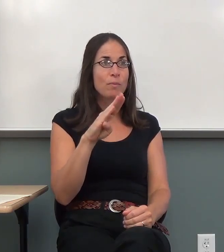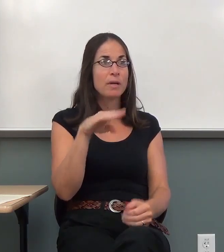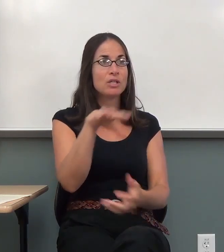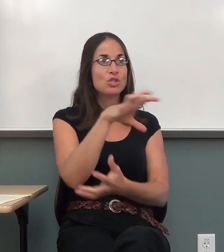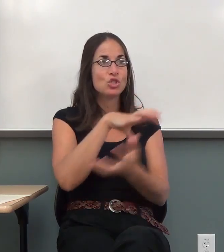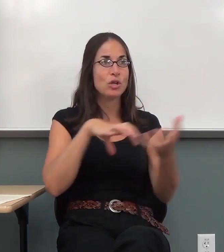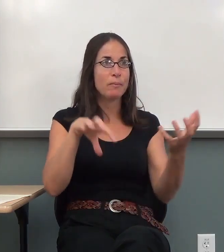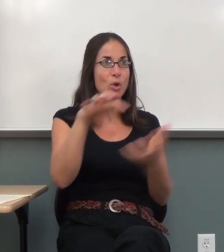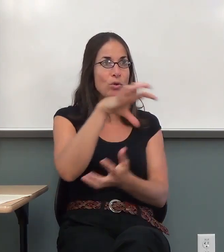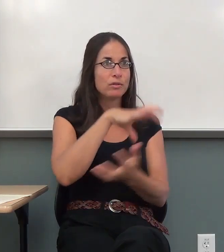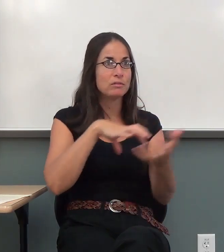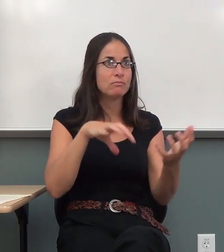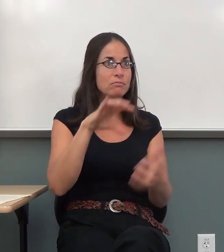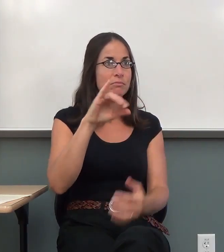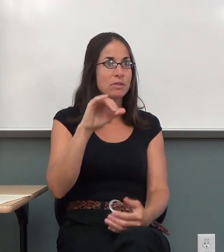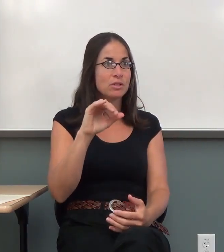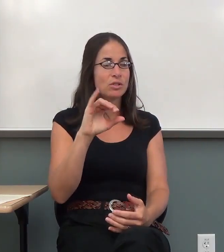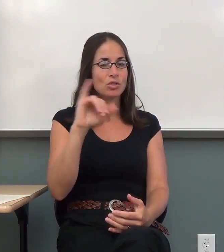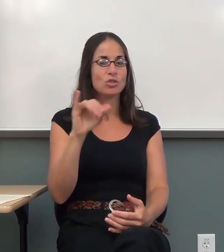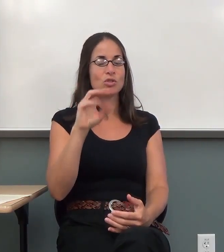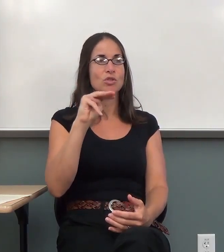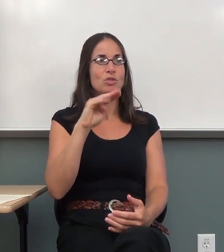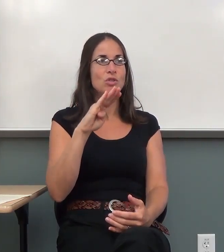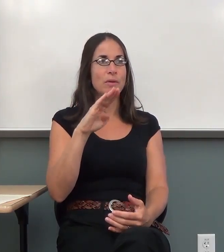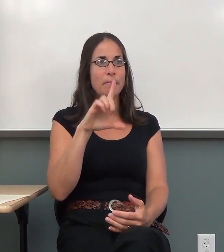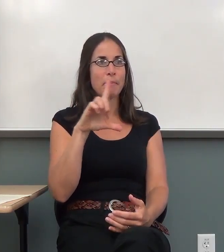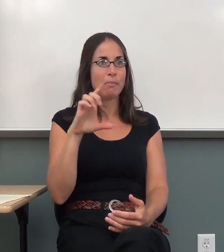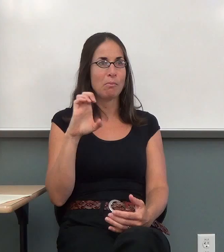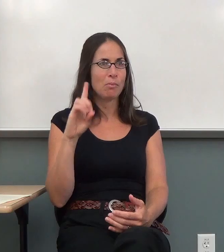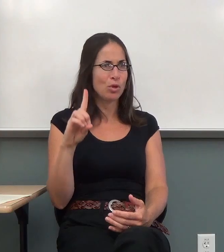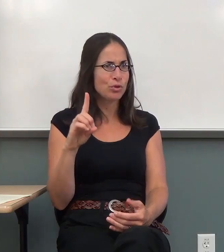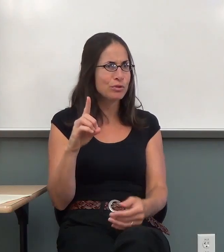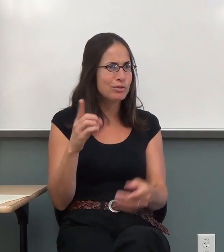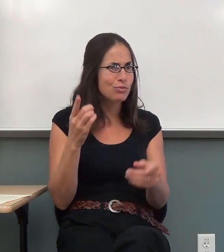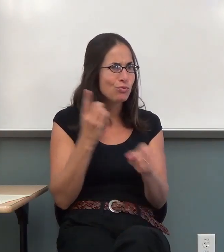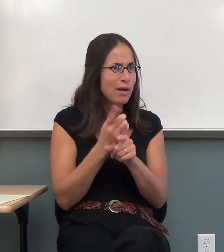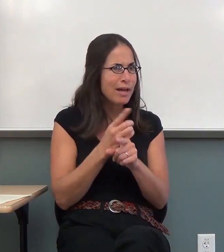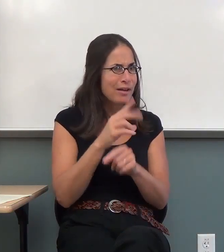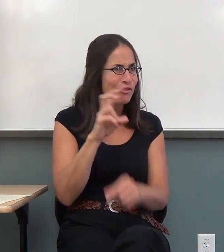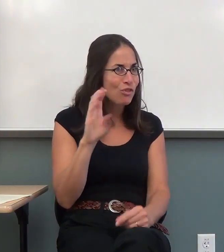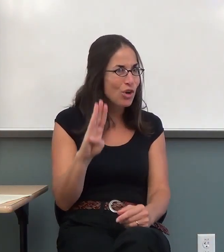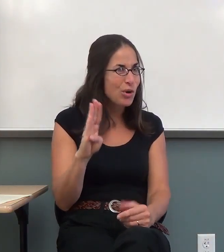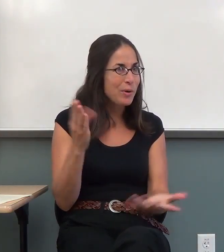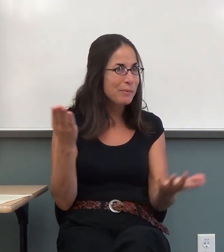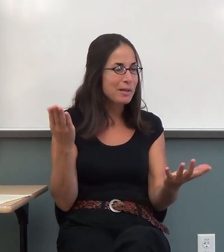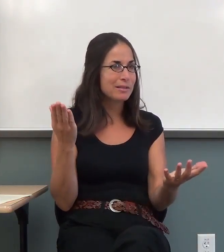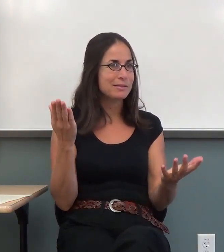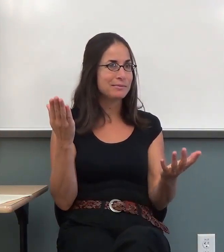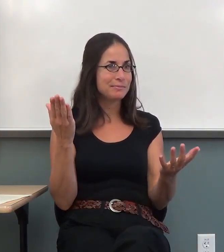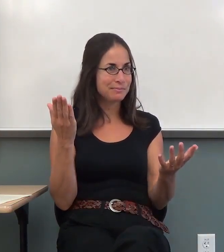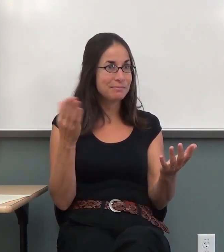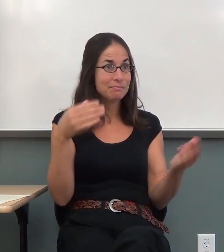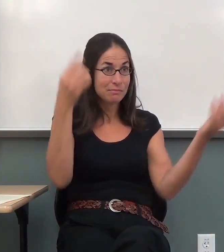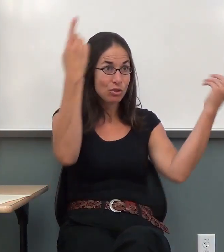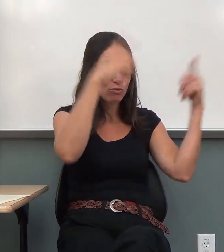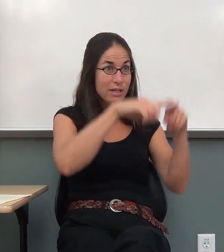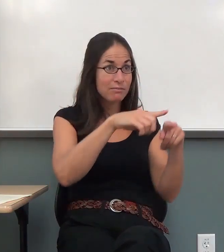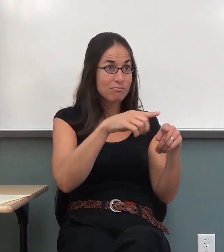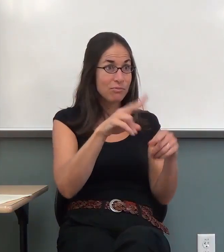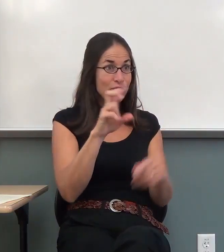that be a verb? Yeah, To jumble? Are you sure? Because it's doing something. we're jumbling. What do you think? All in agreement? Jumbled, yeah. I'm going to